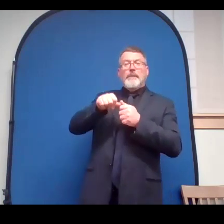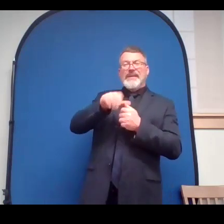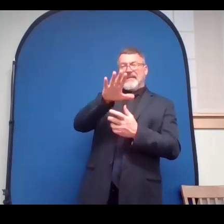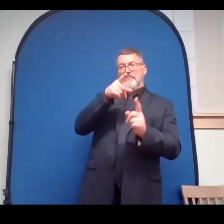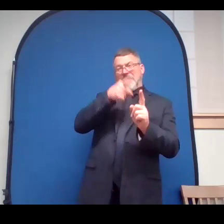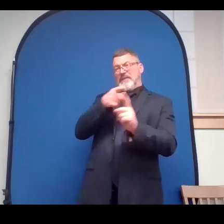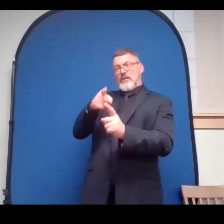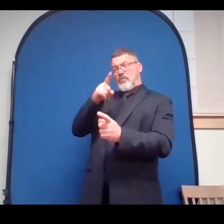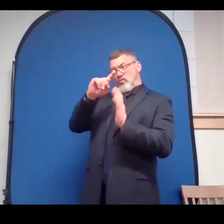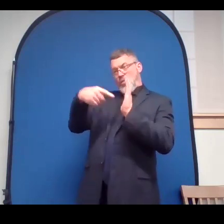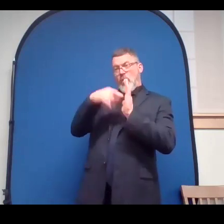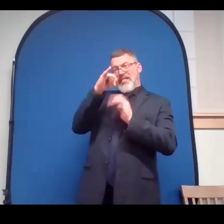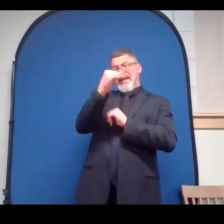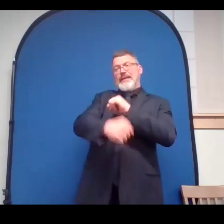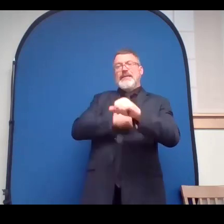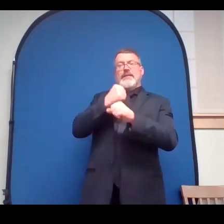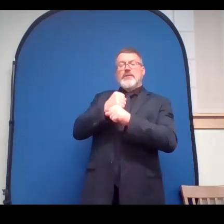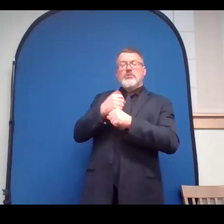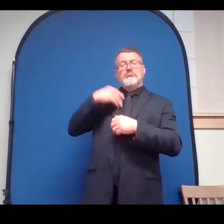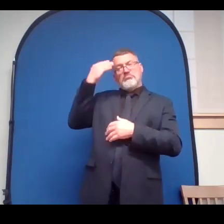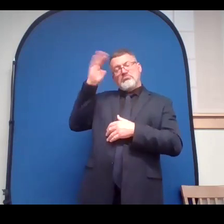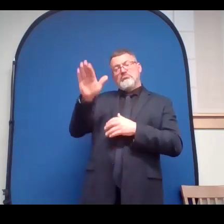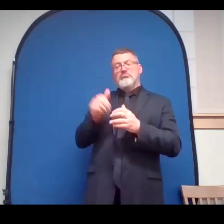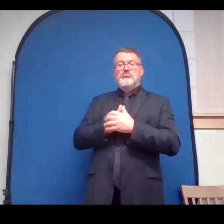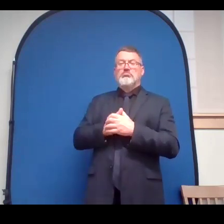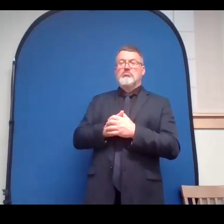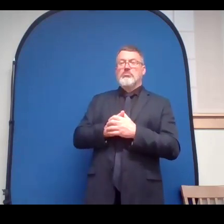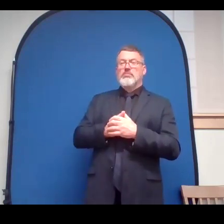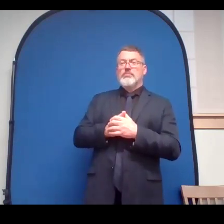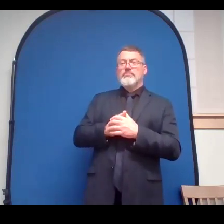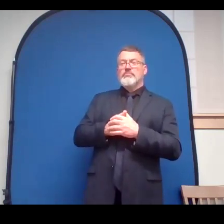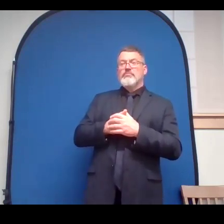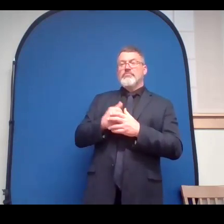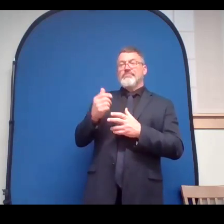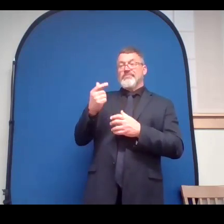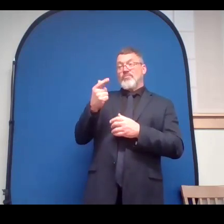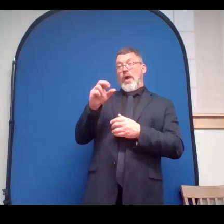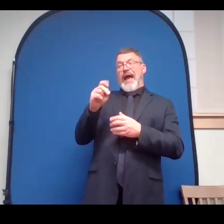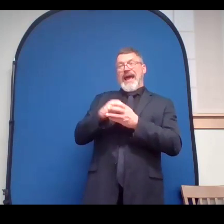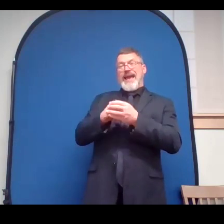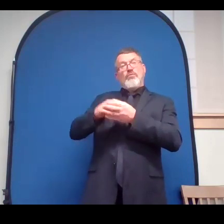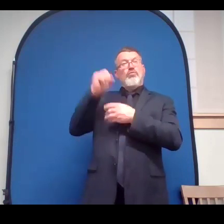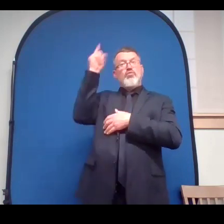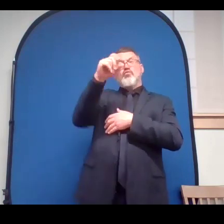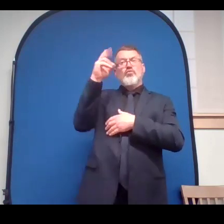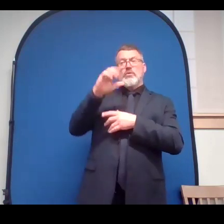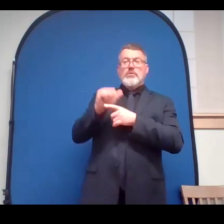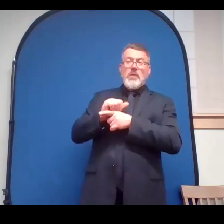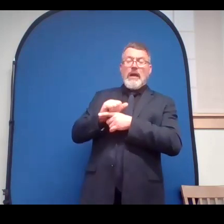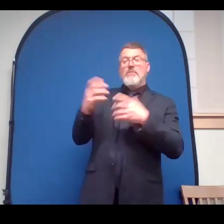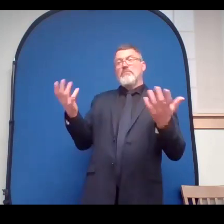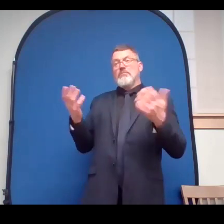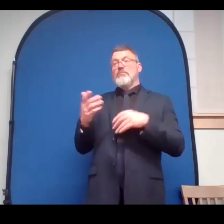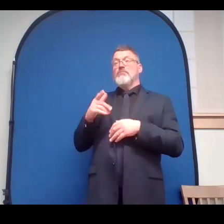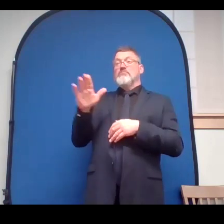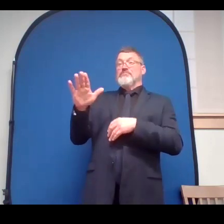was in terms of throwing grenades. For the training, technically, we have that